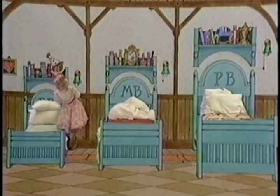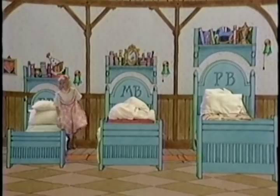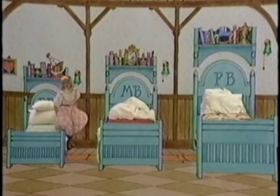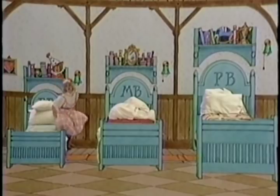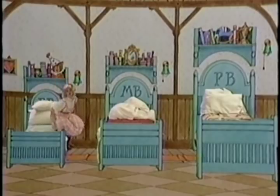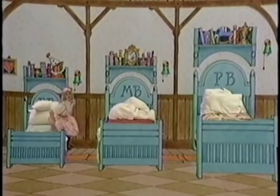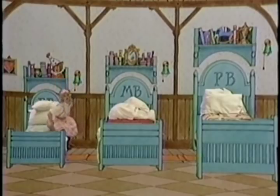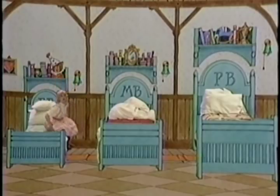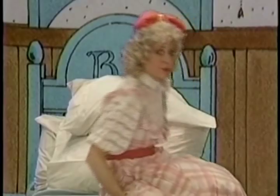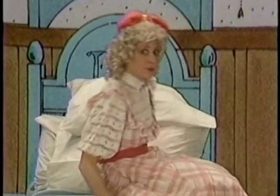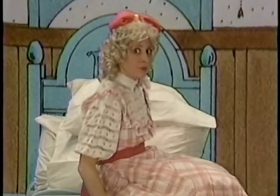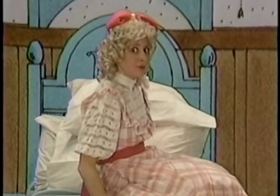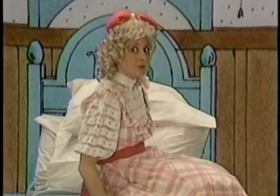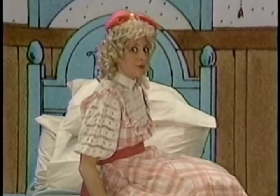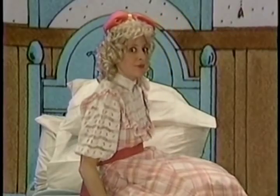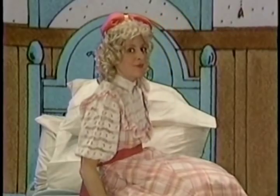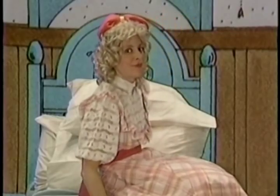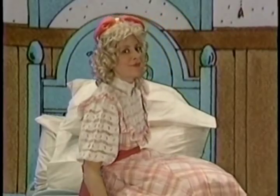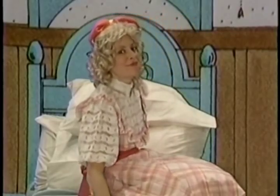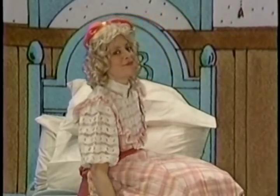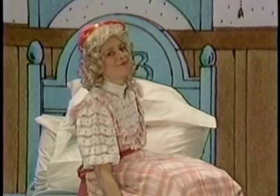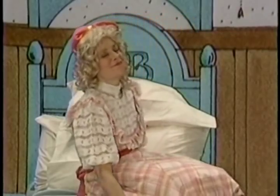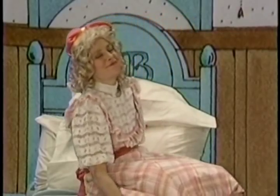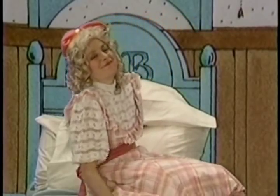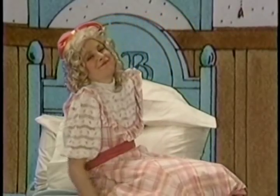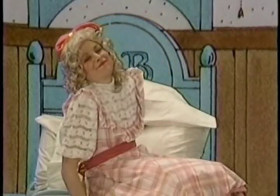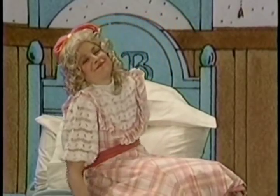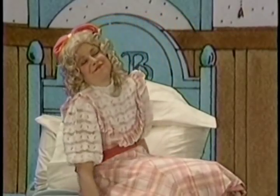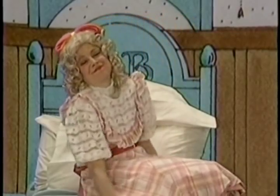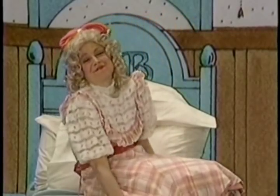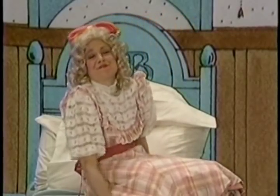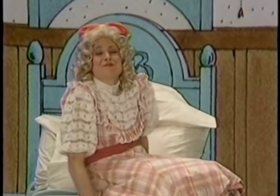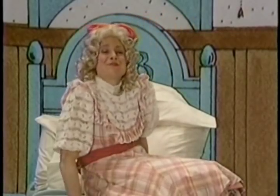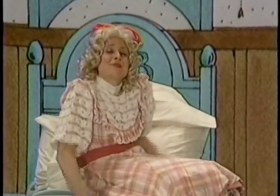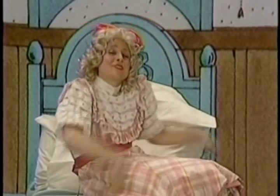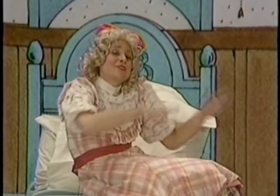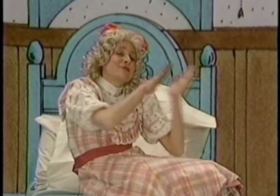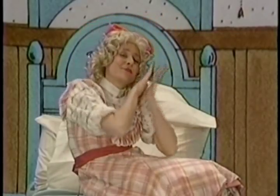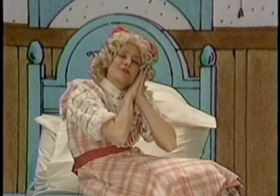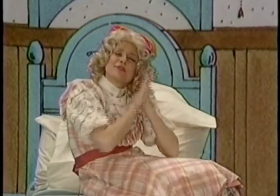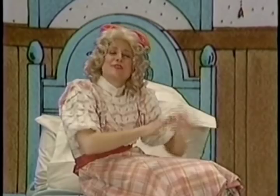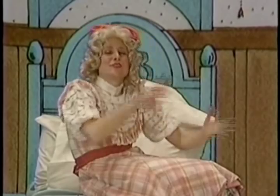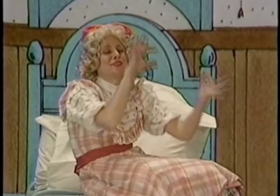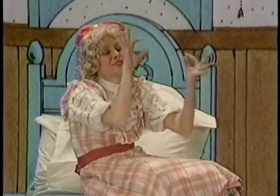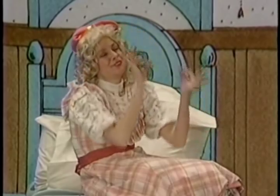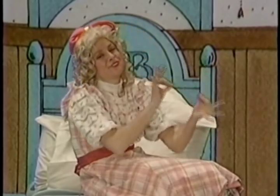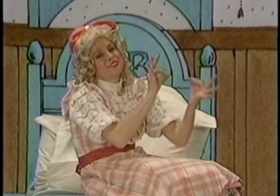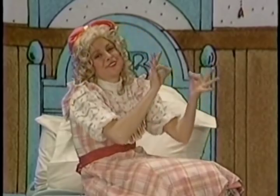Then she tried Baby Bear's little bed. Oh, she said. This bed is just right.